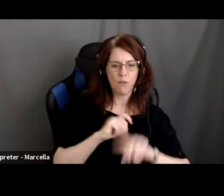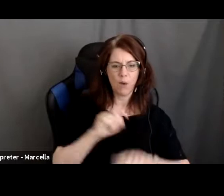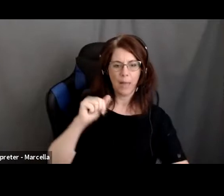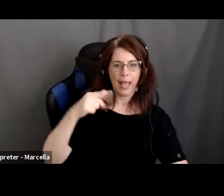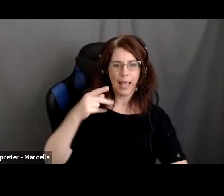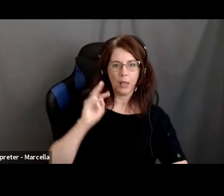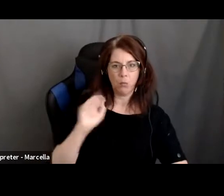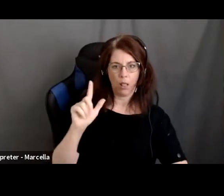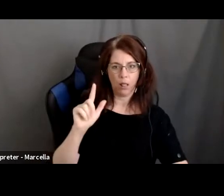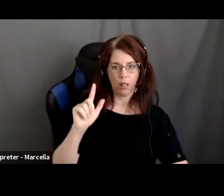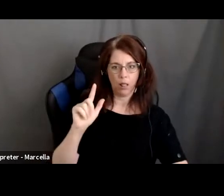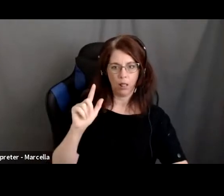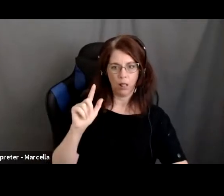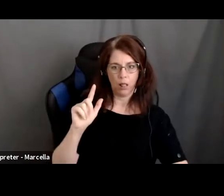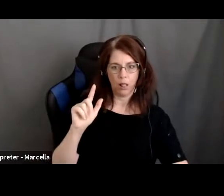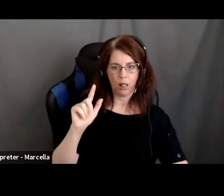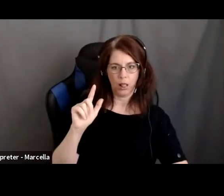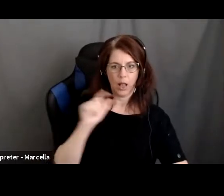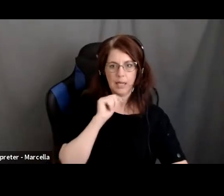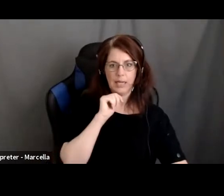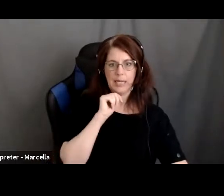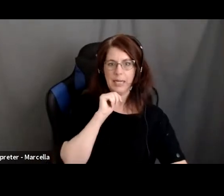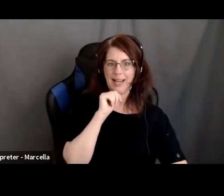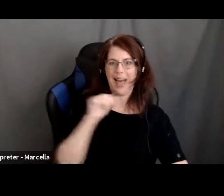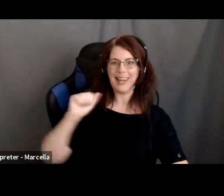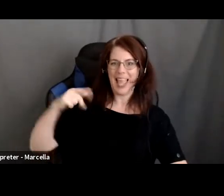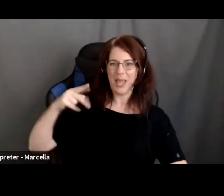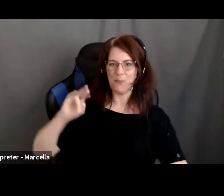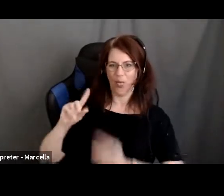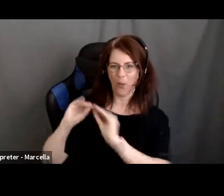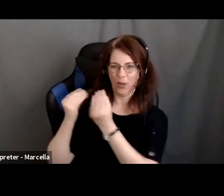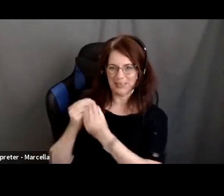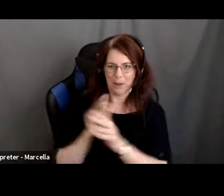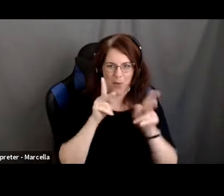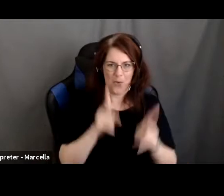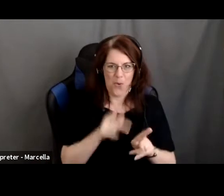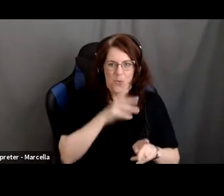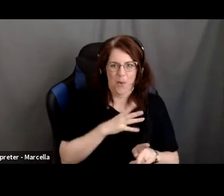April. April, not April, the organization, but April.